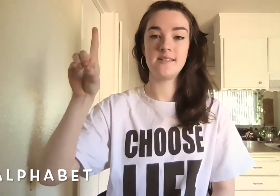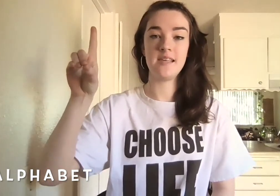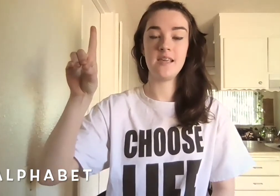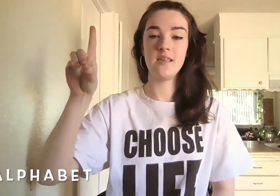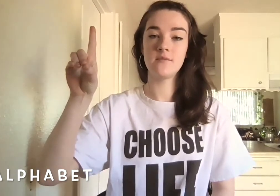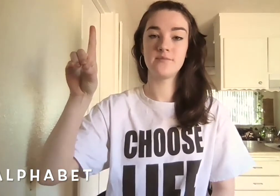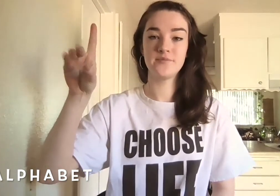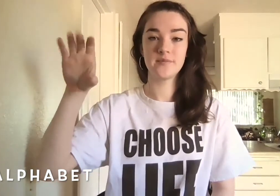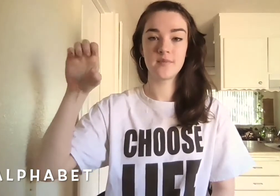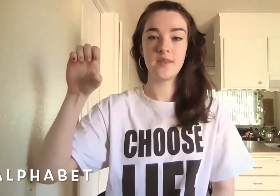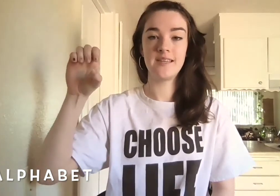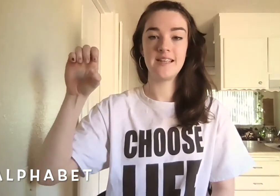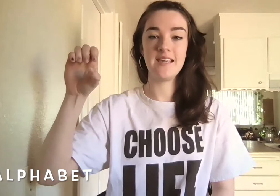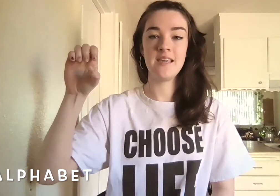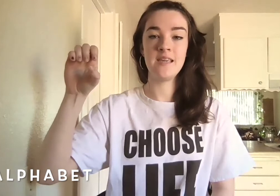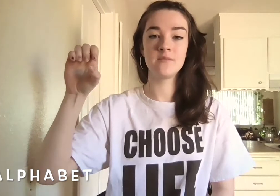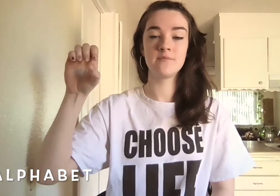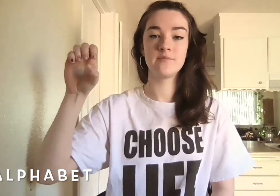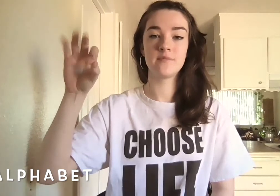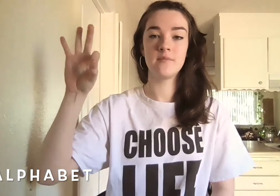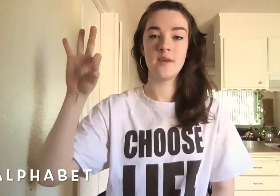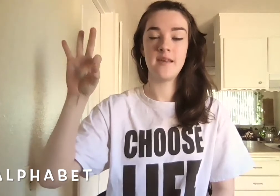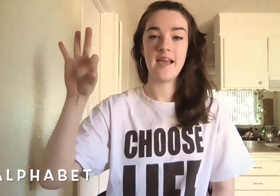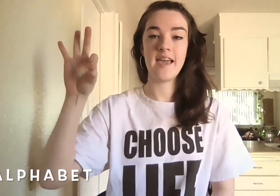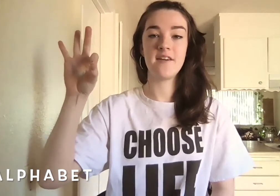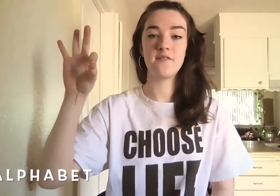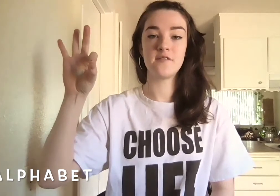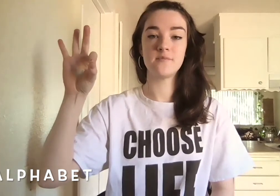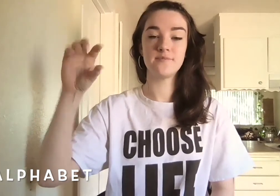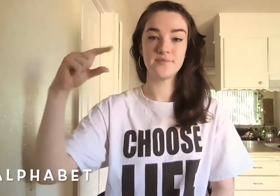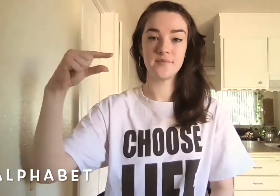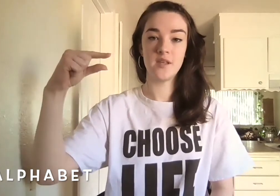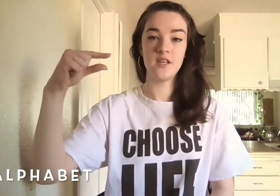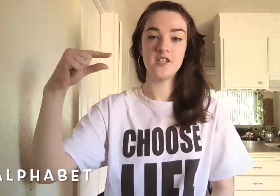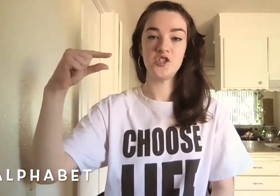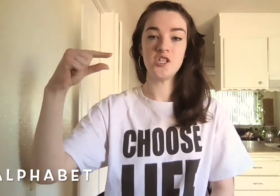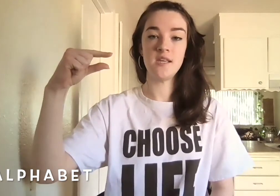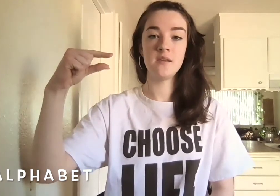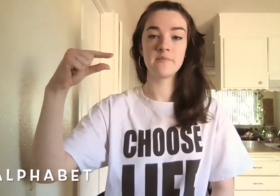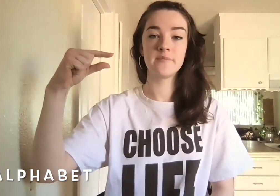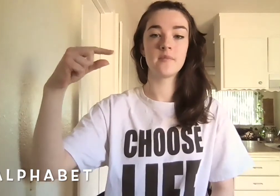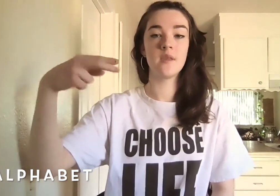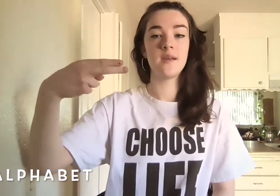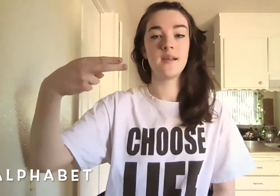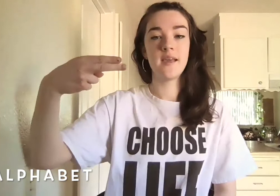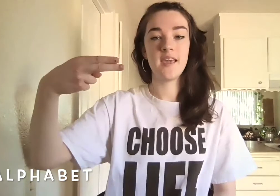D, E, F, G,